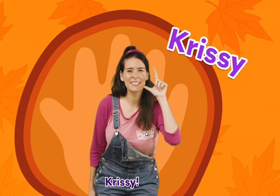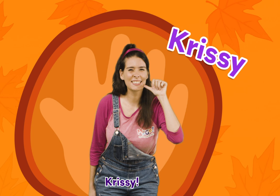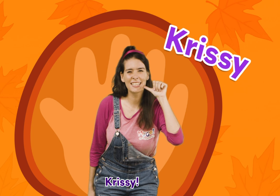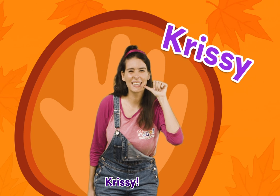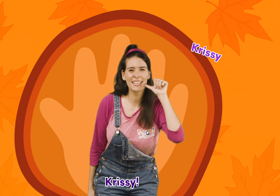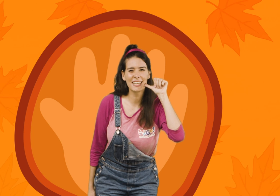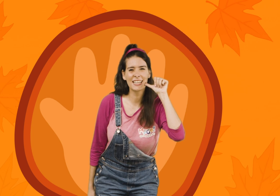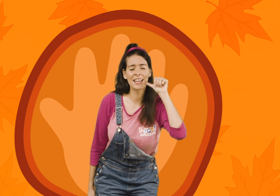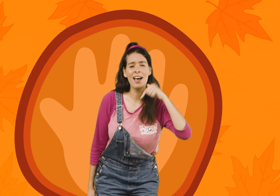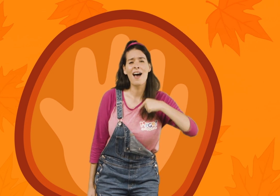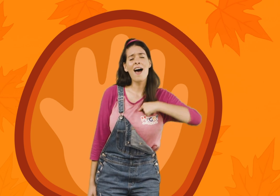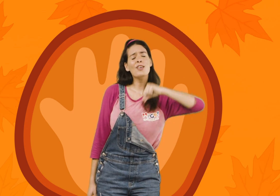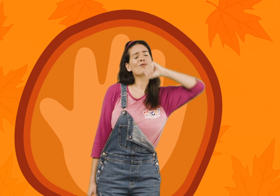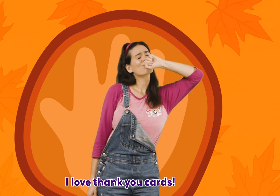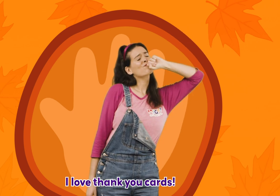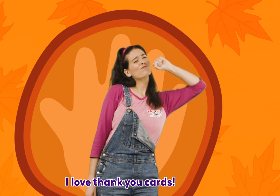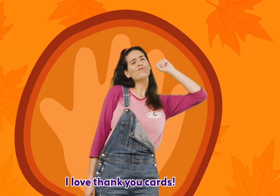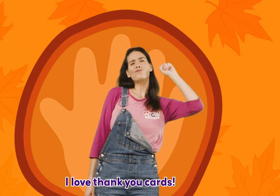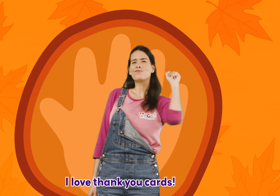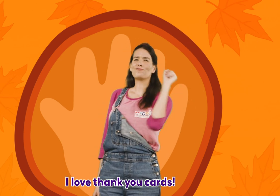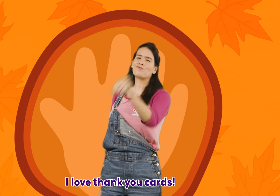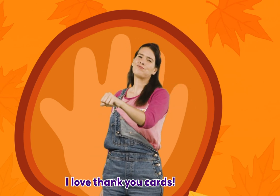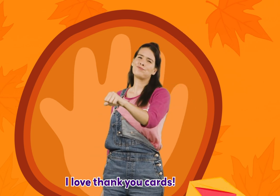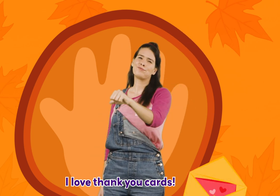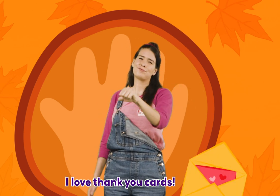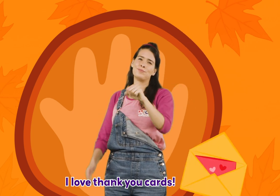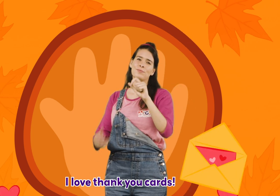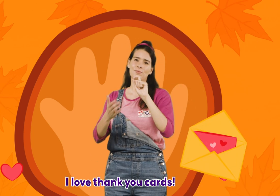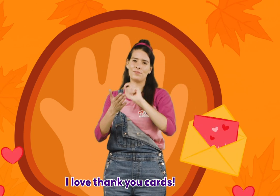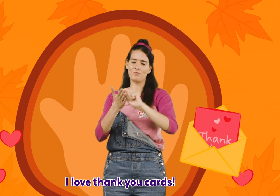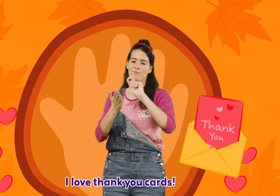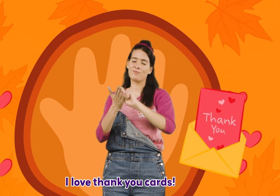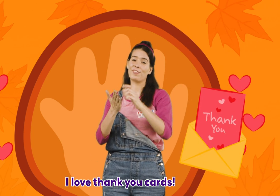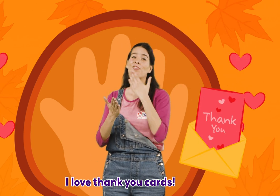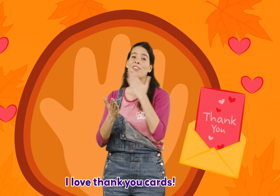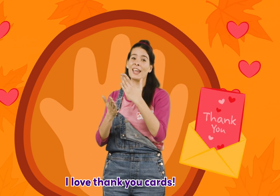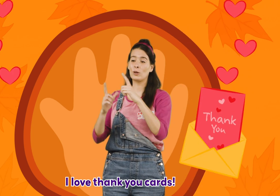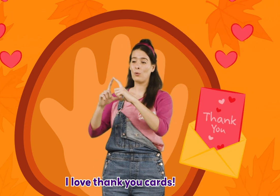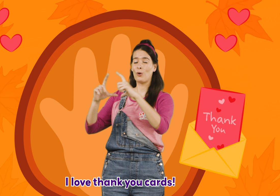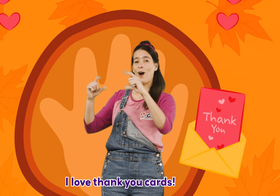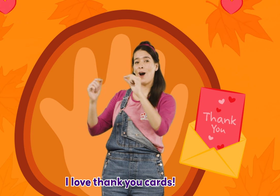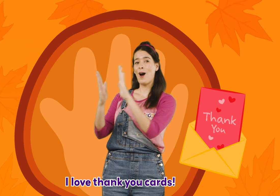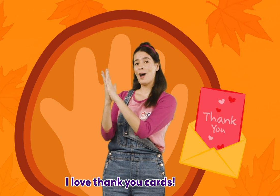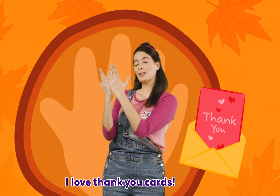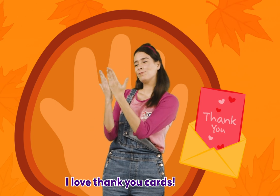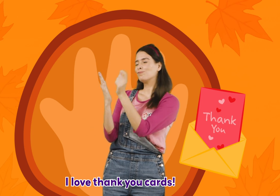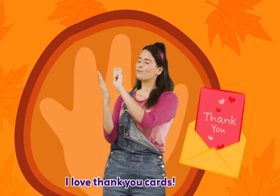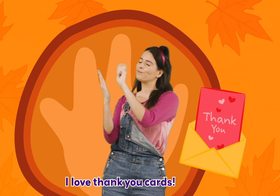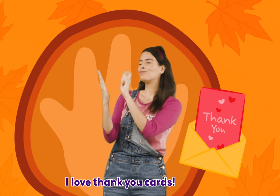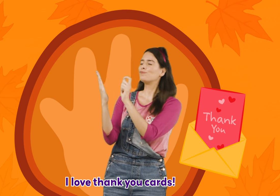Chrissy, I love thank you cards.